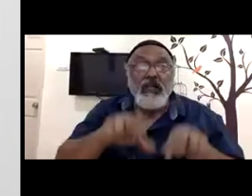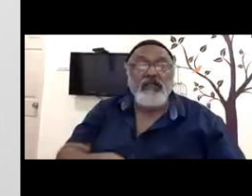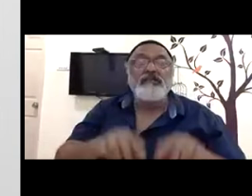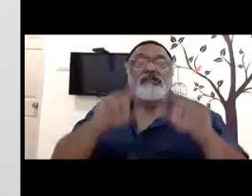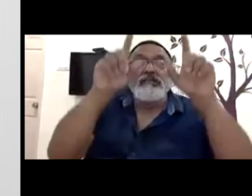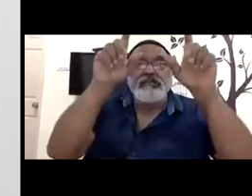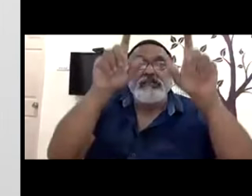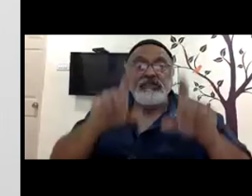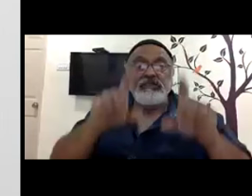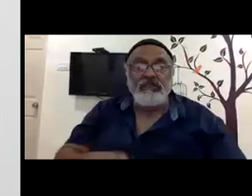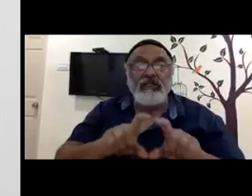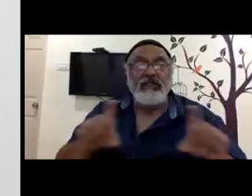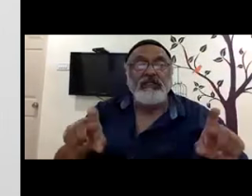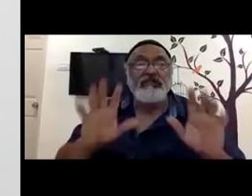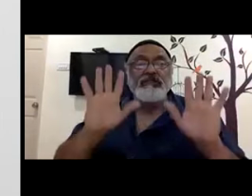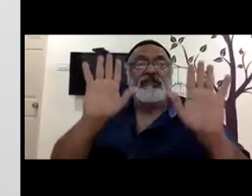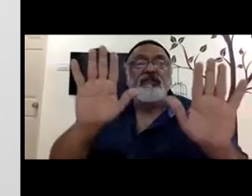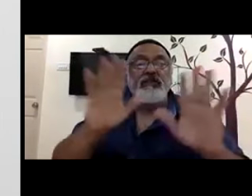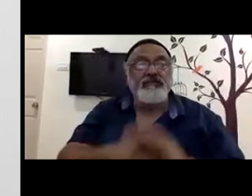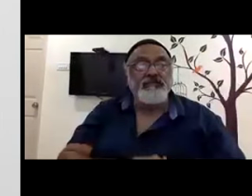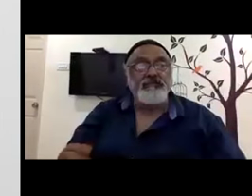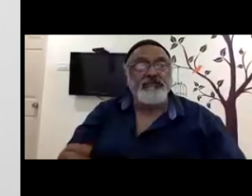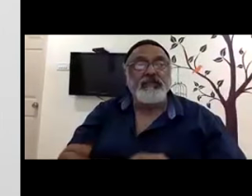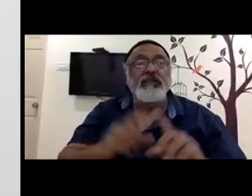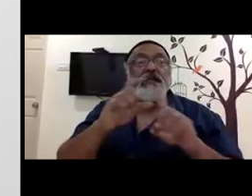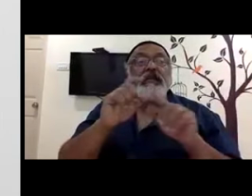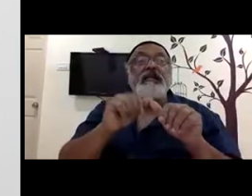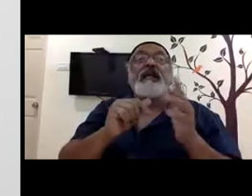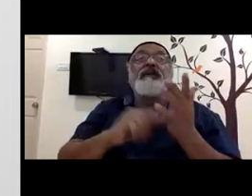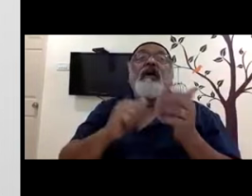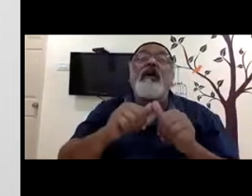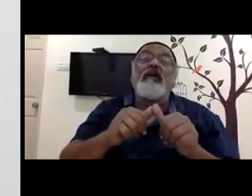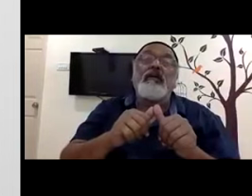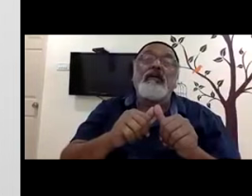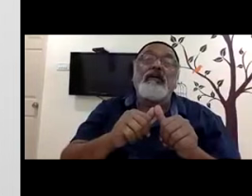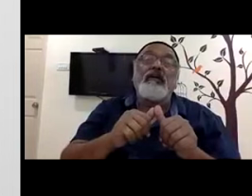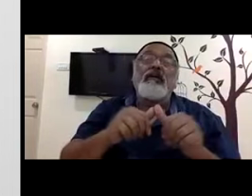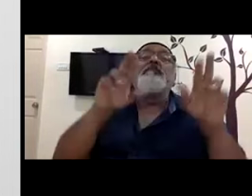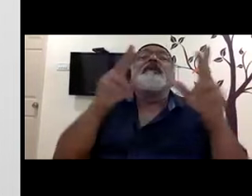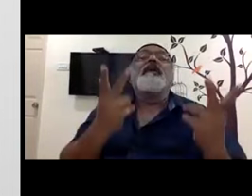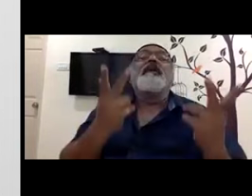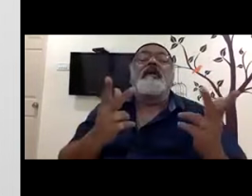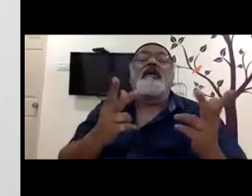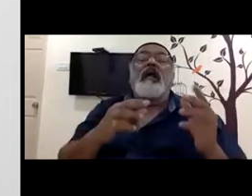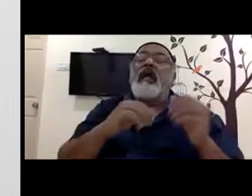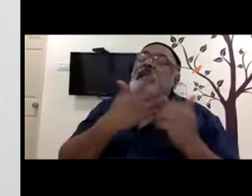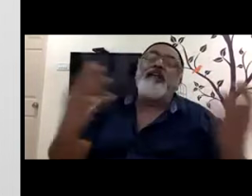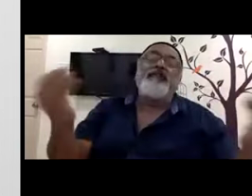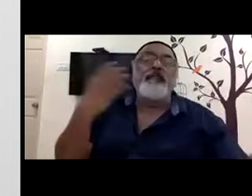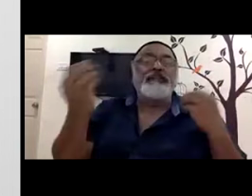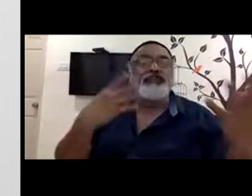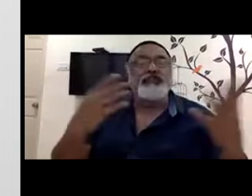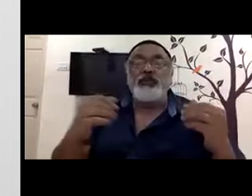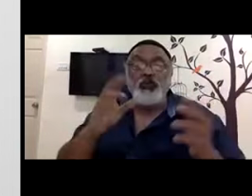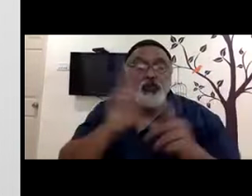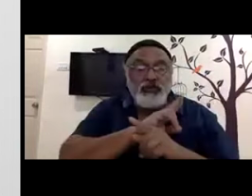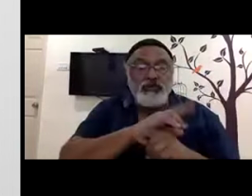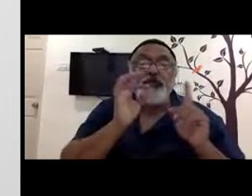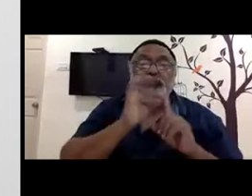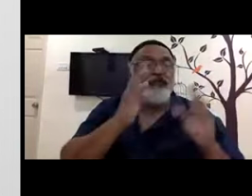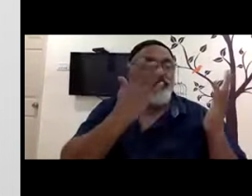Yeah. So first of all is data. So data is any information that we use as